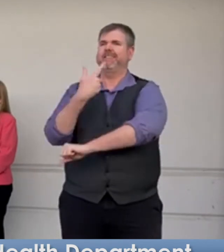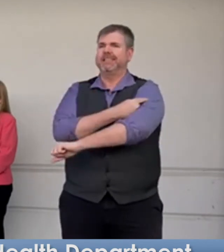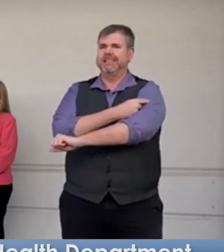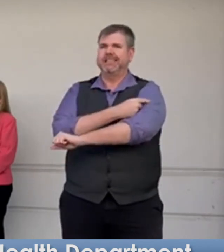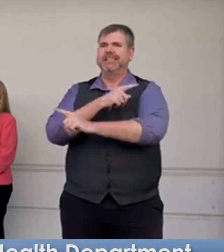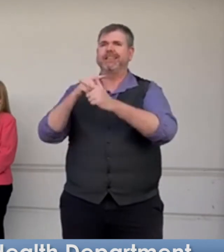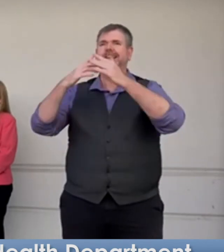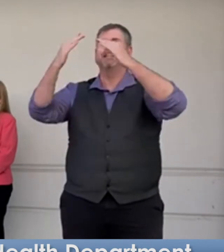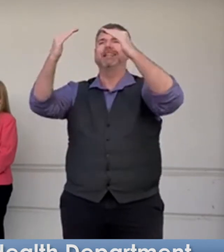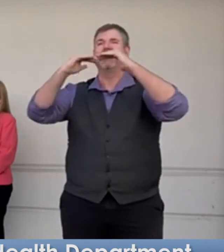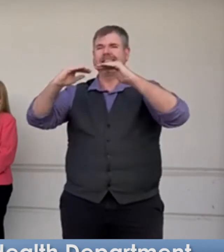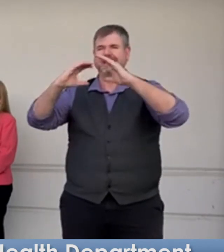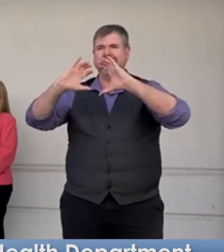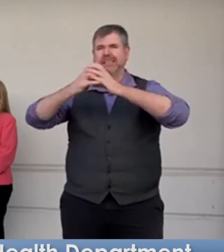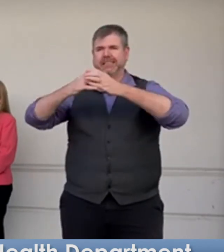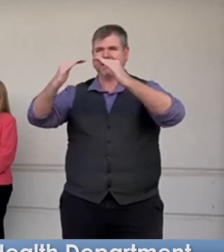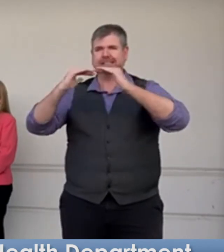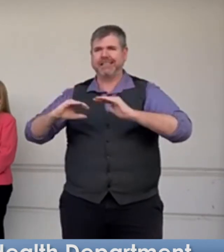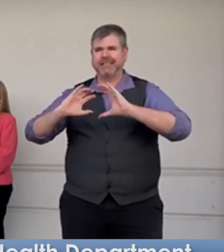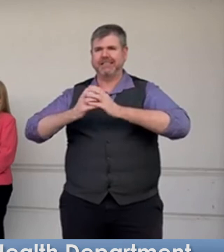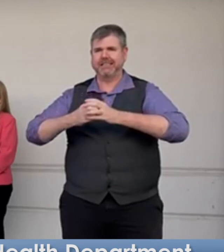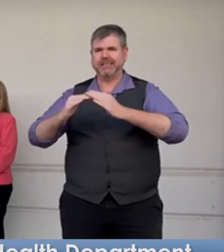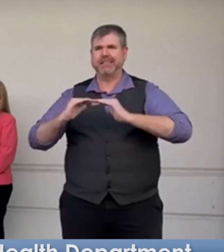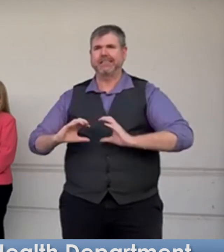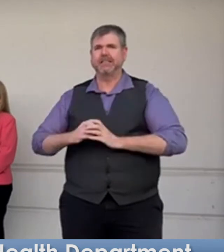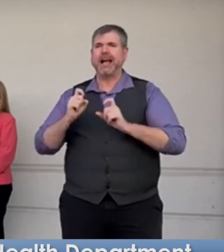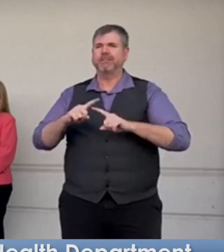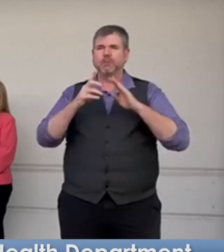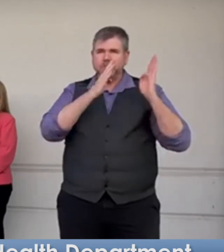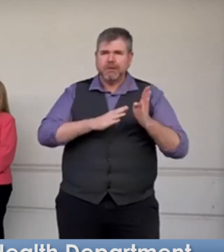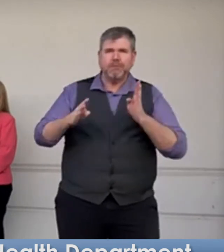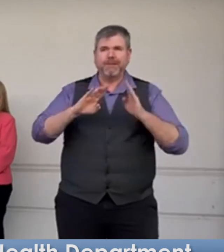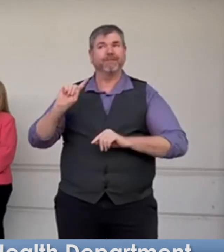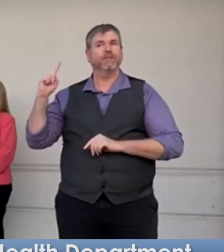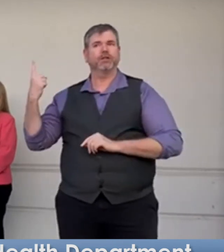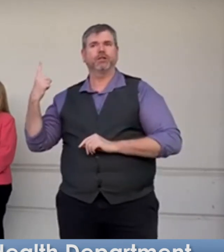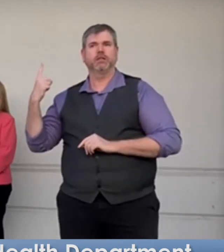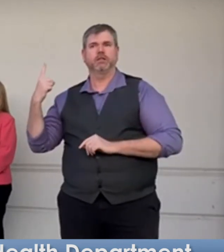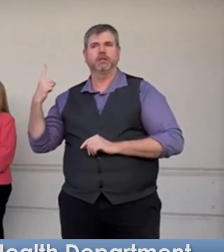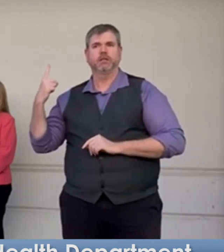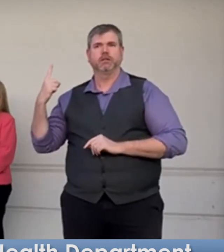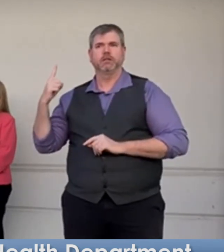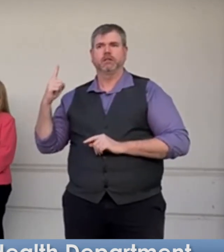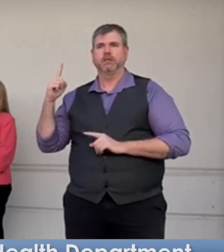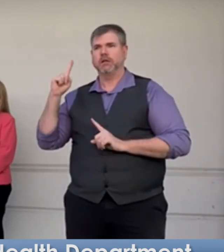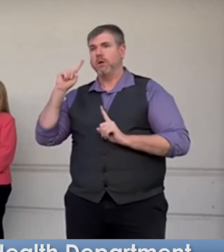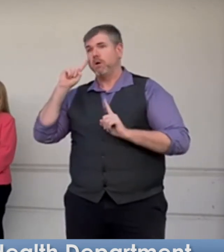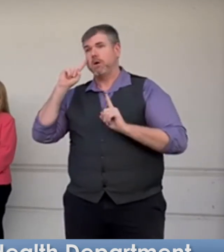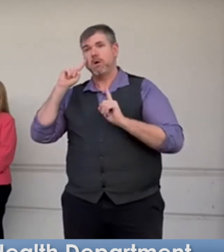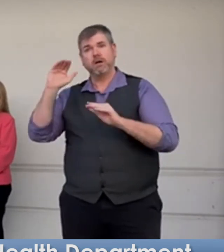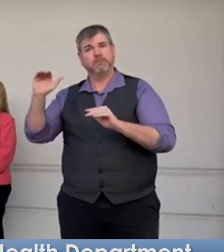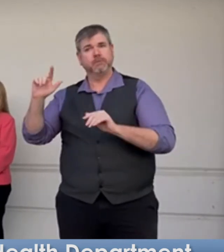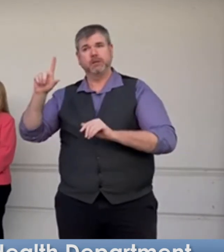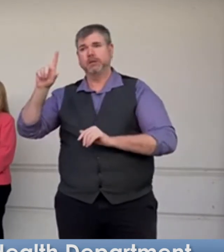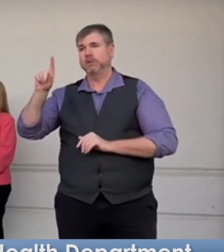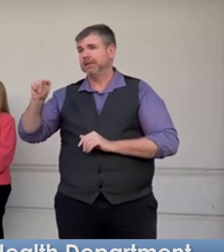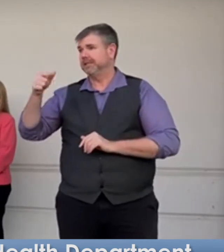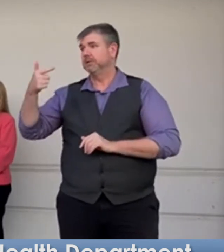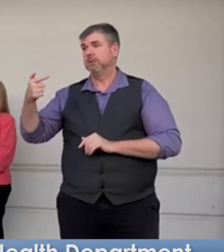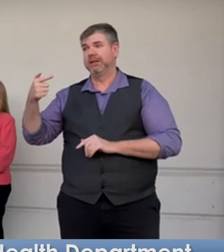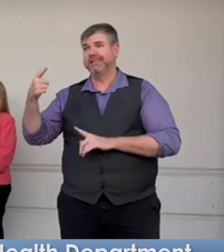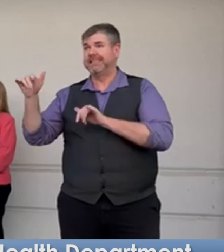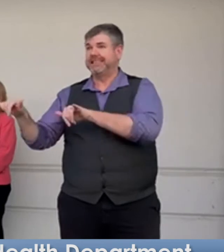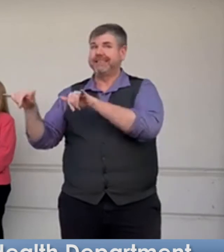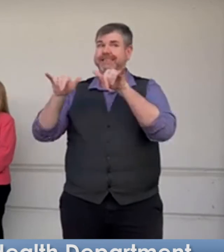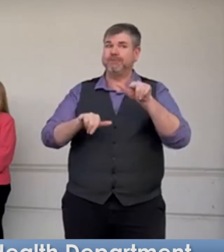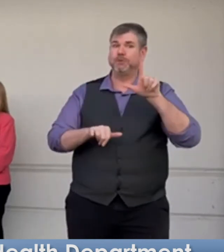my hope is that 2021 will look different than 2020. It will be yet another tool to prevent the spread